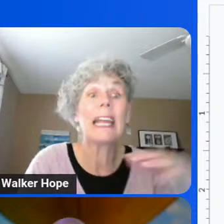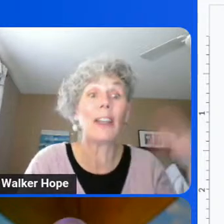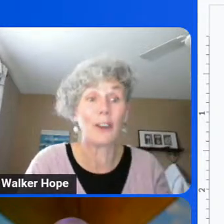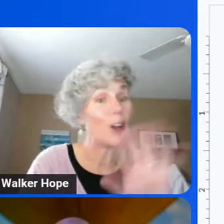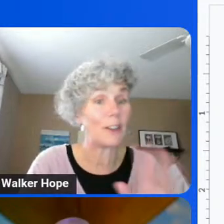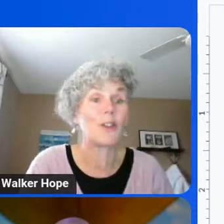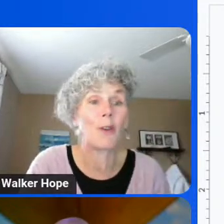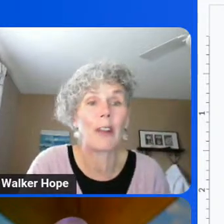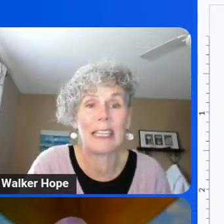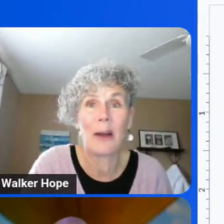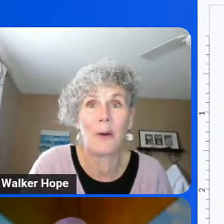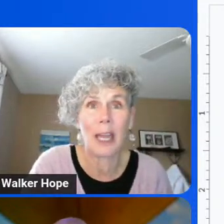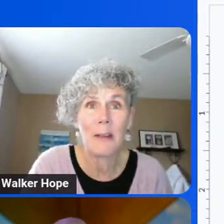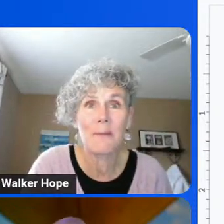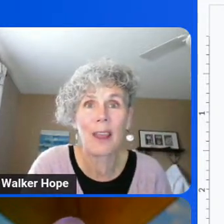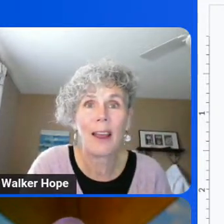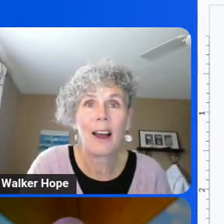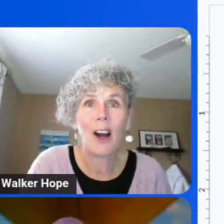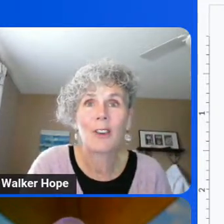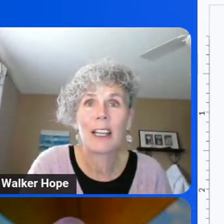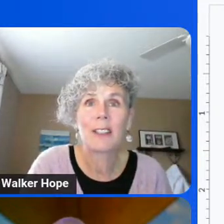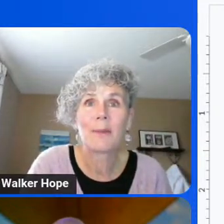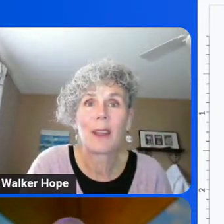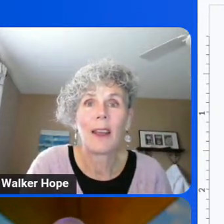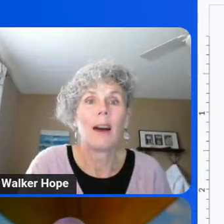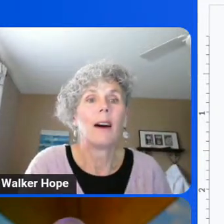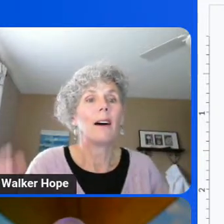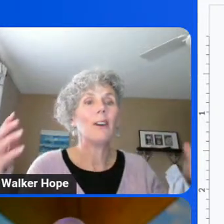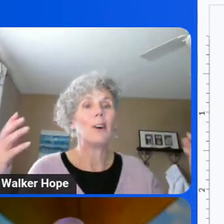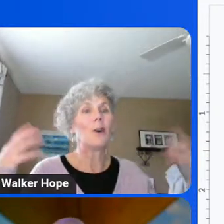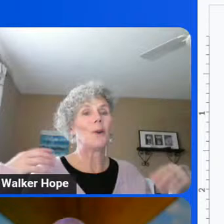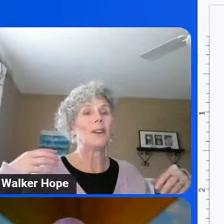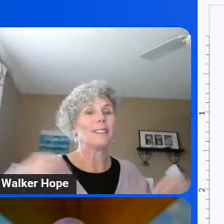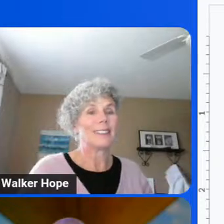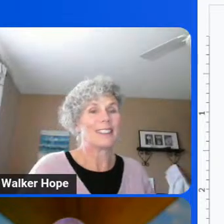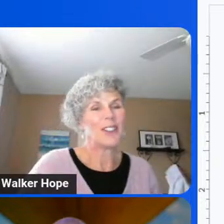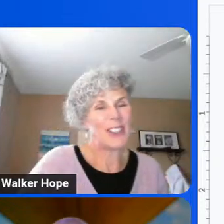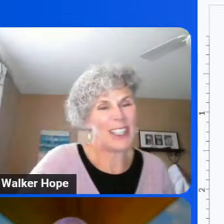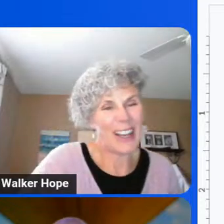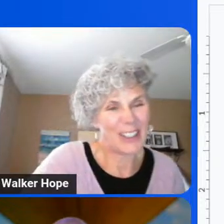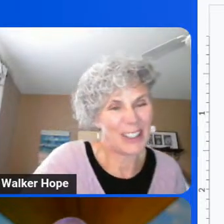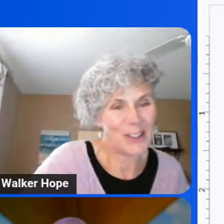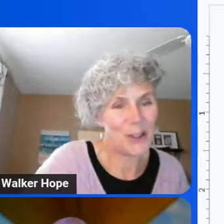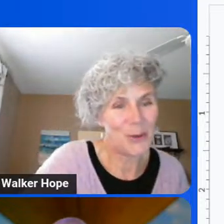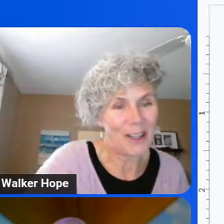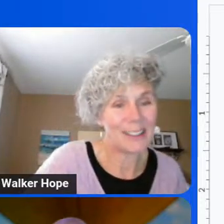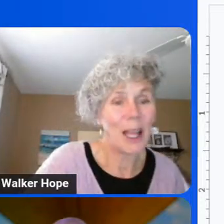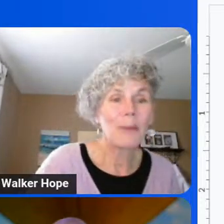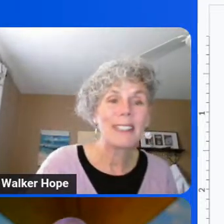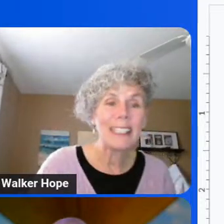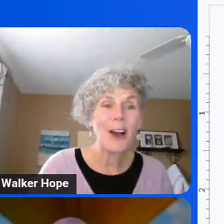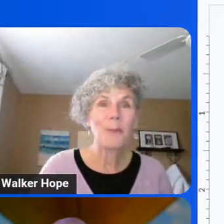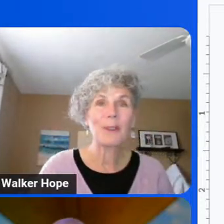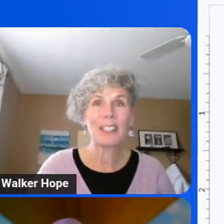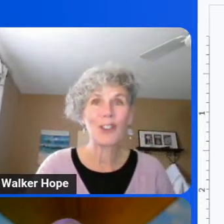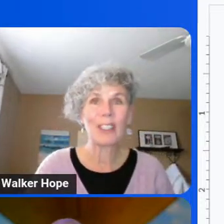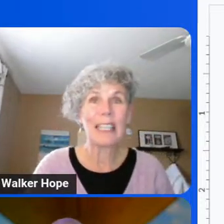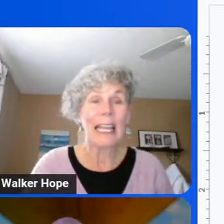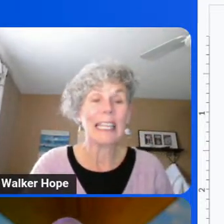later, not right now, okay? All right. Uh-oh. There actually is two words, but decomposition is